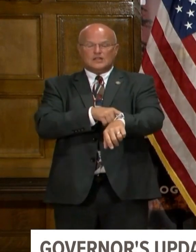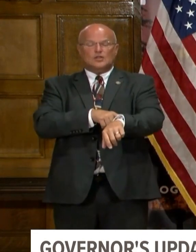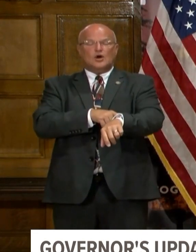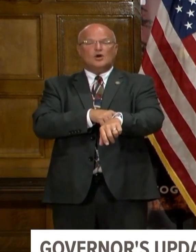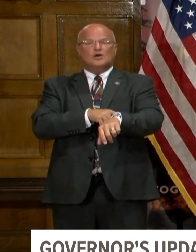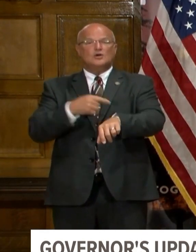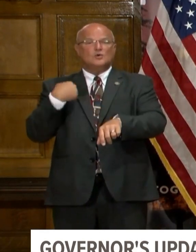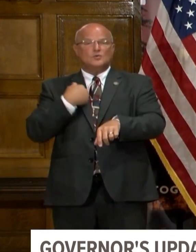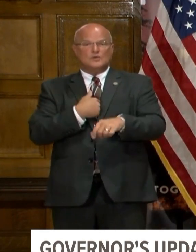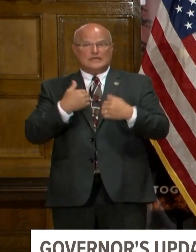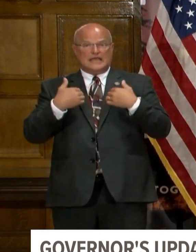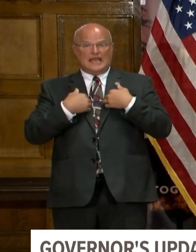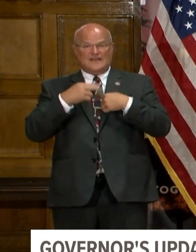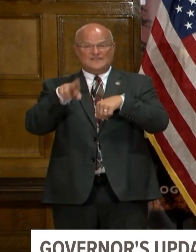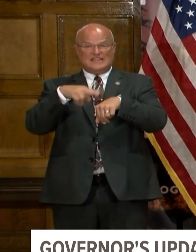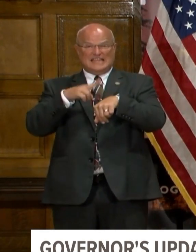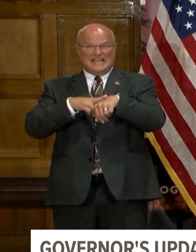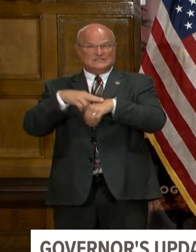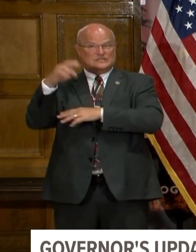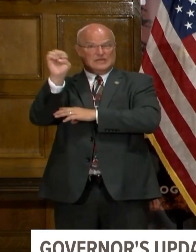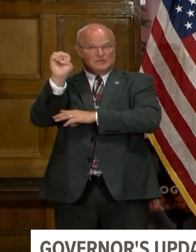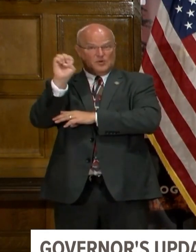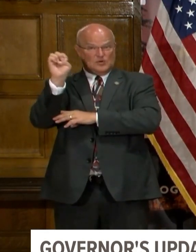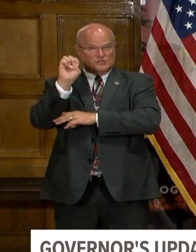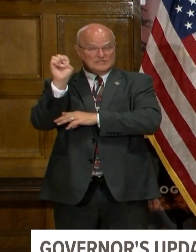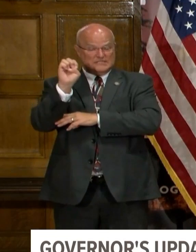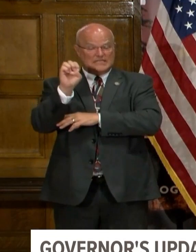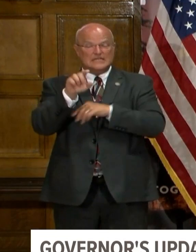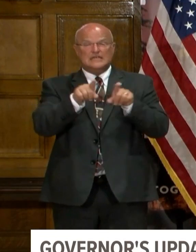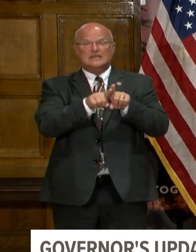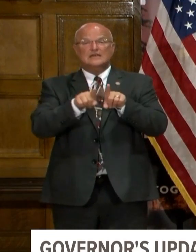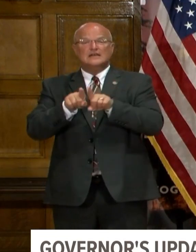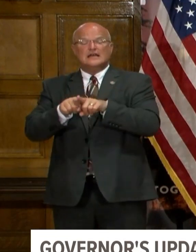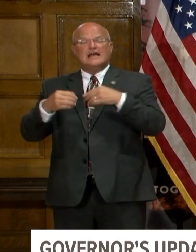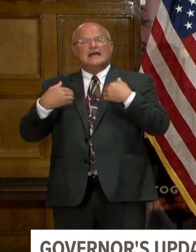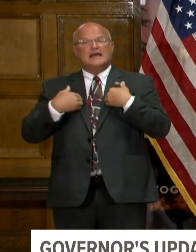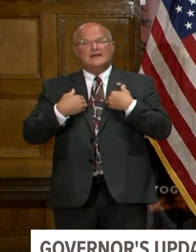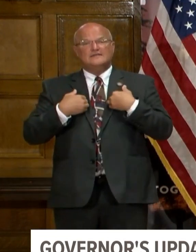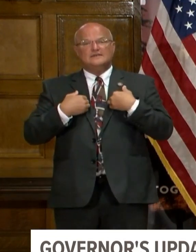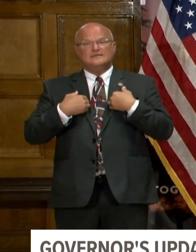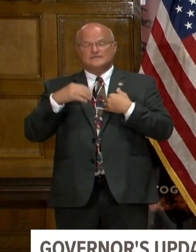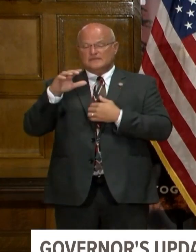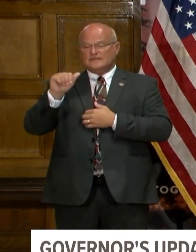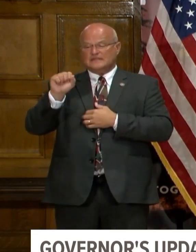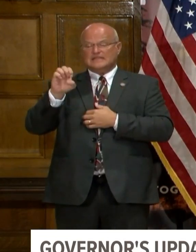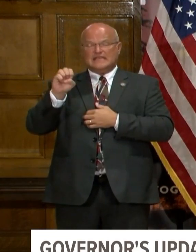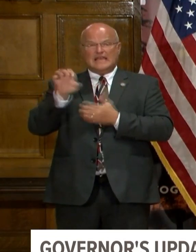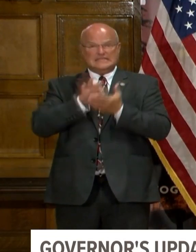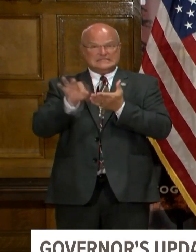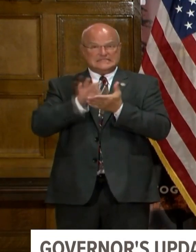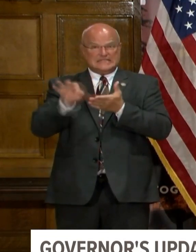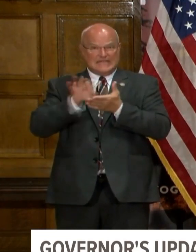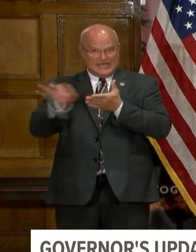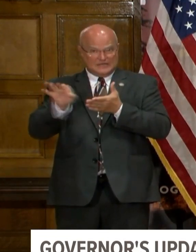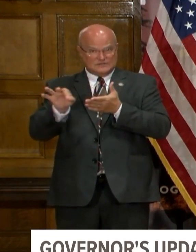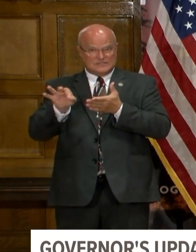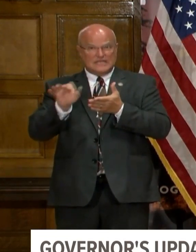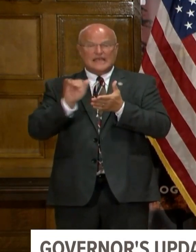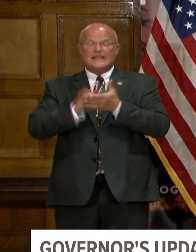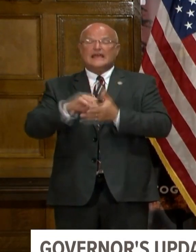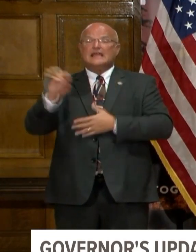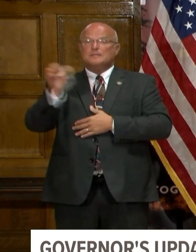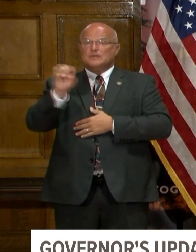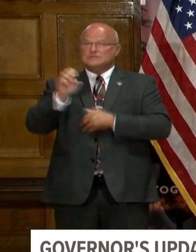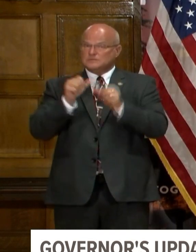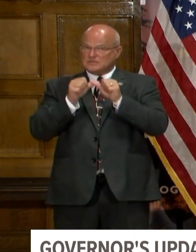as we have the national emergency, as well as we have the case counts that we're having. That